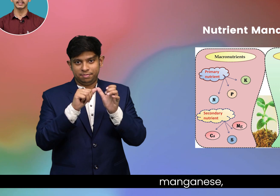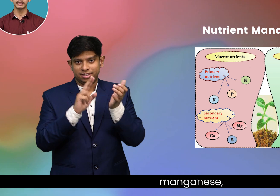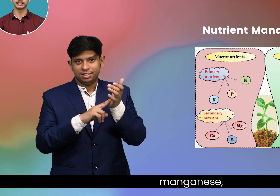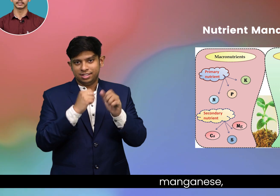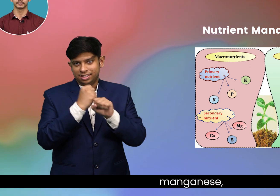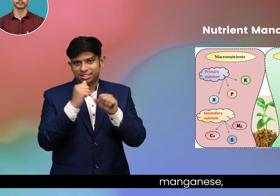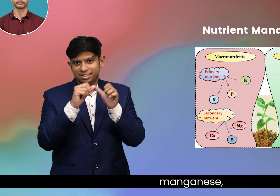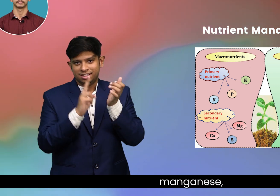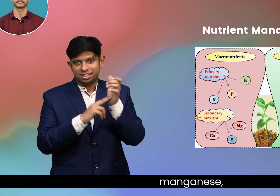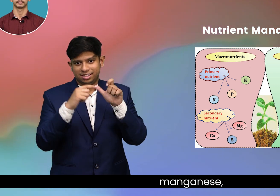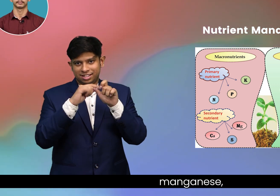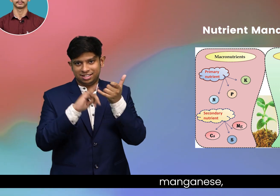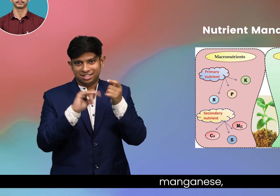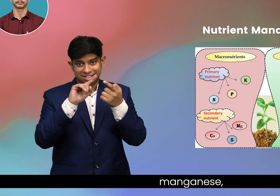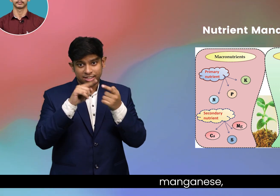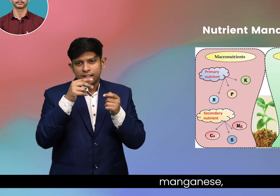manganese,